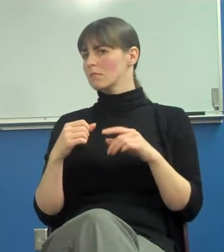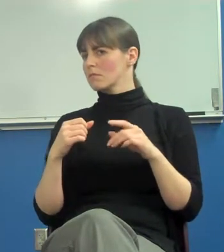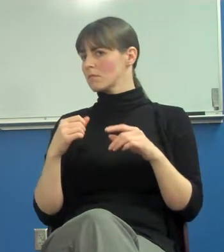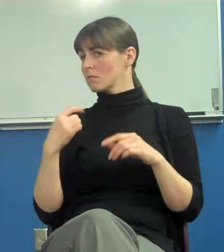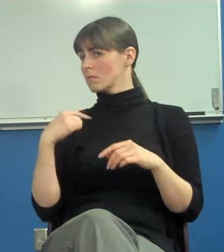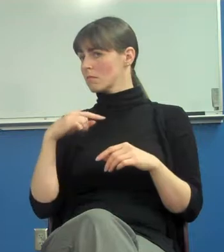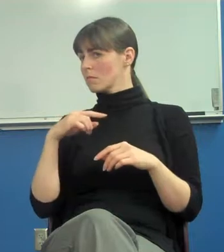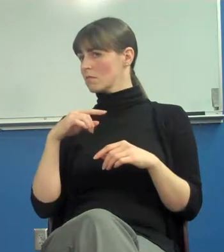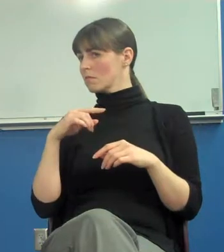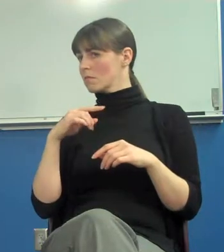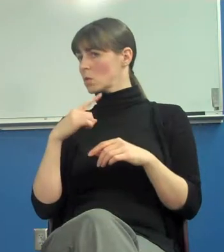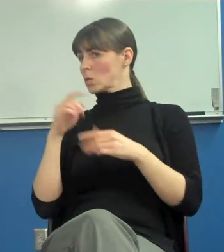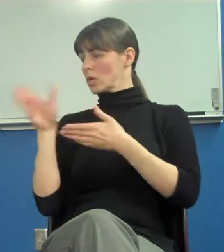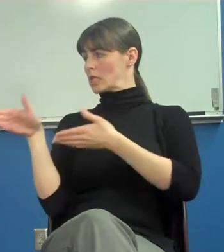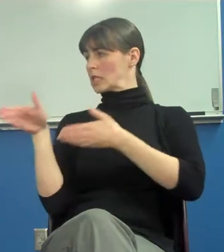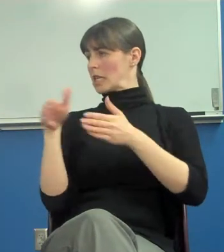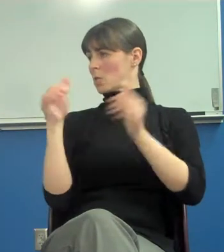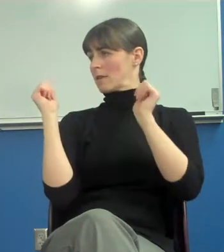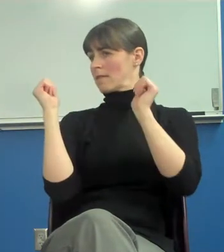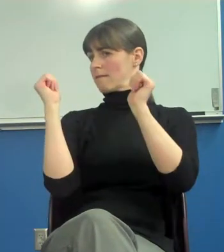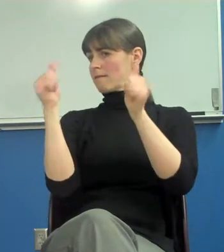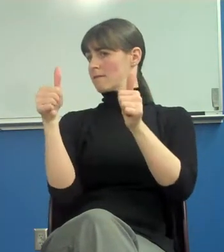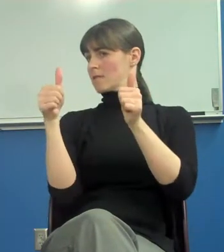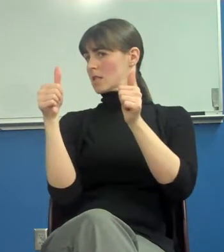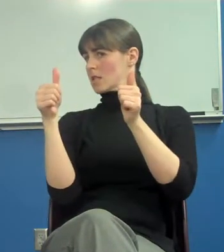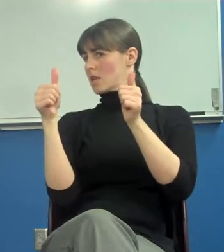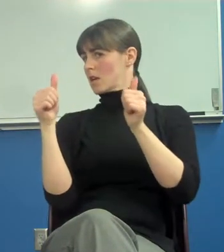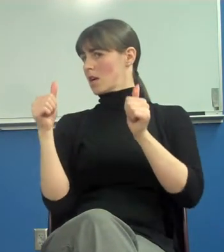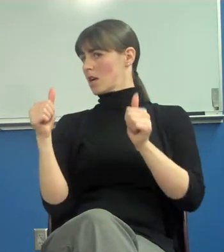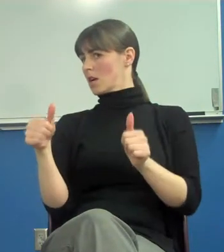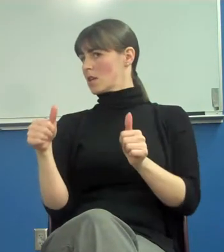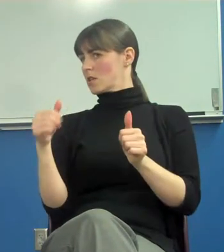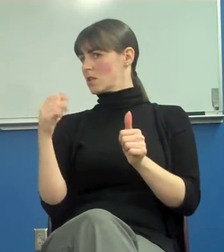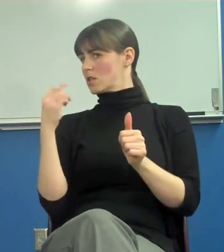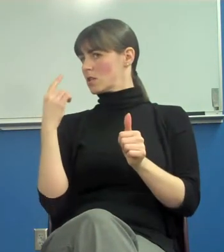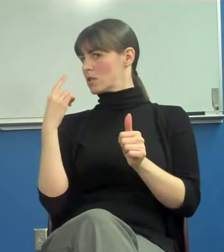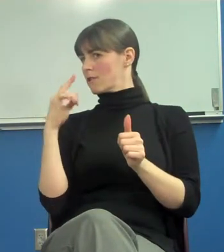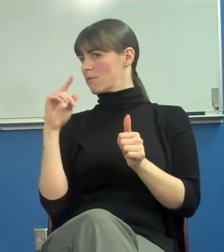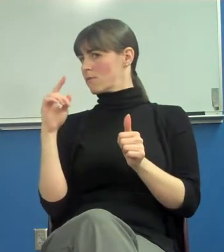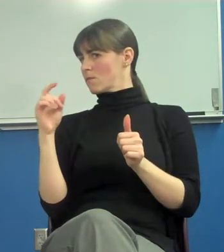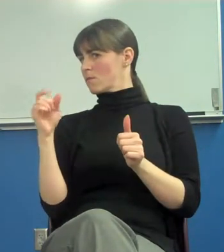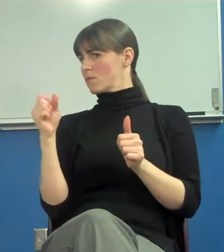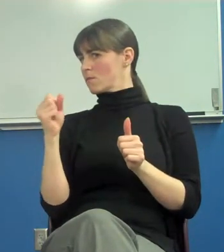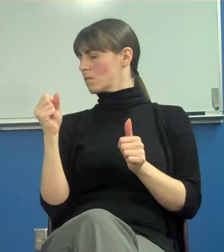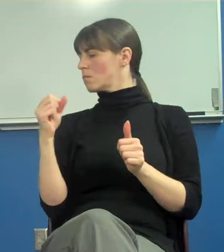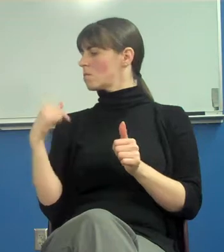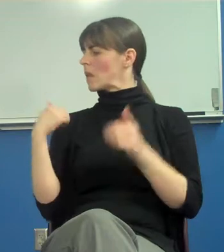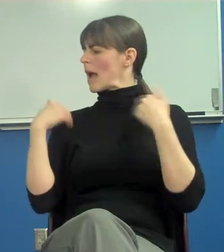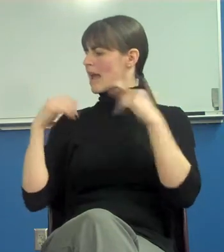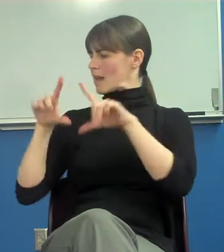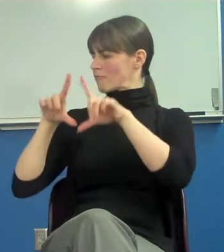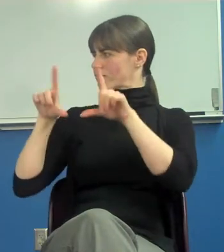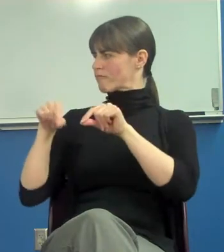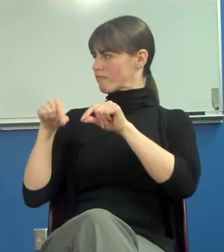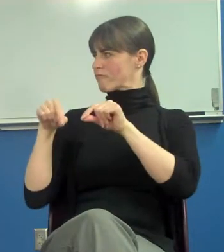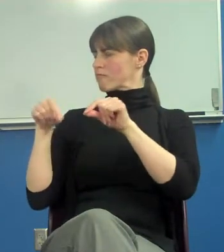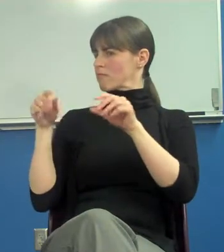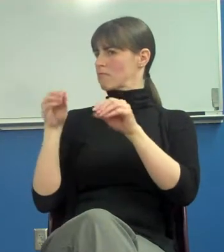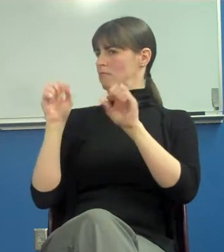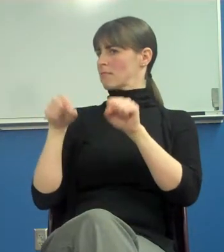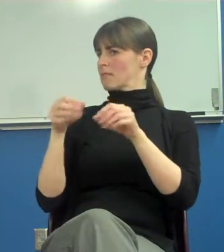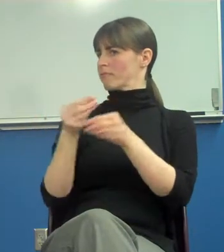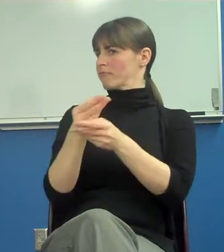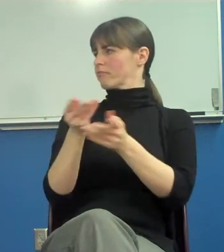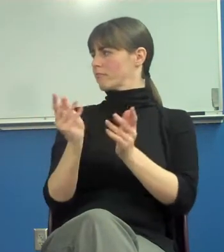Are you going to take one of those flyers Saturday to use those? I have little mini flyers. I'm going to make more. Aren't